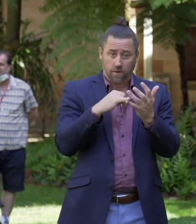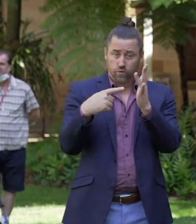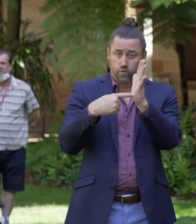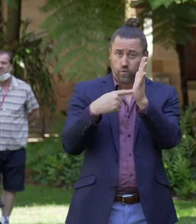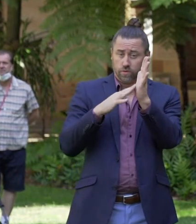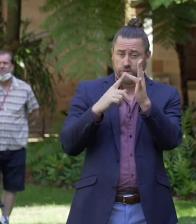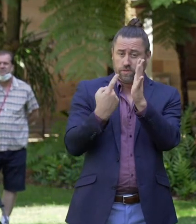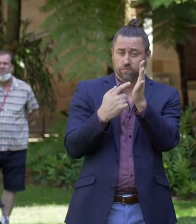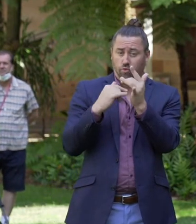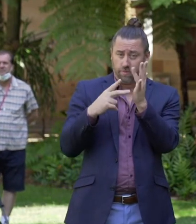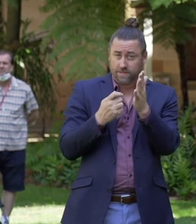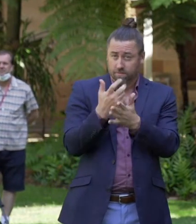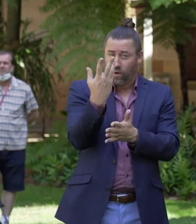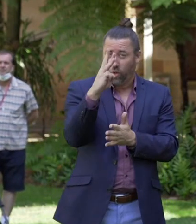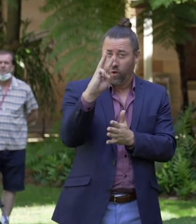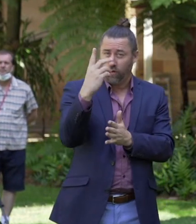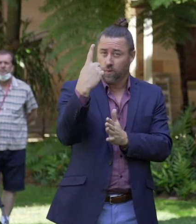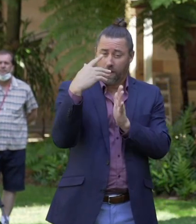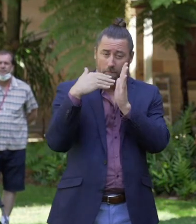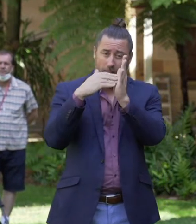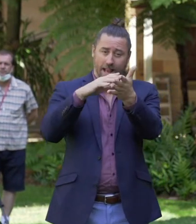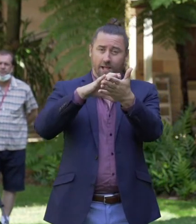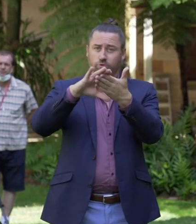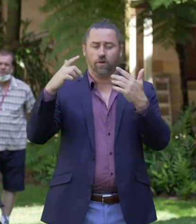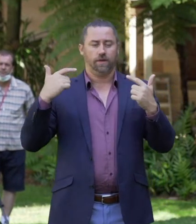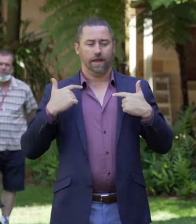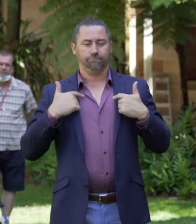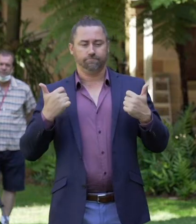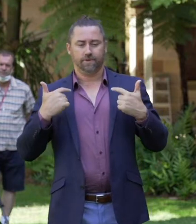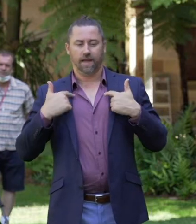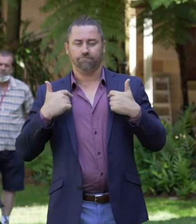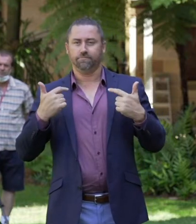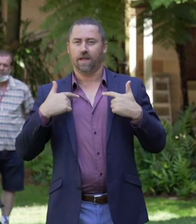million on a campaign about energy, but actually